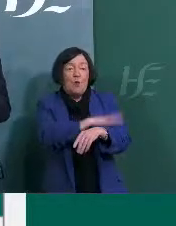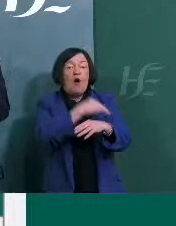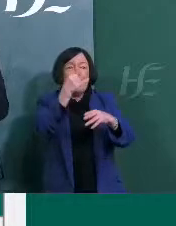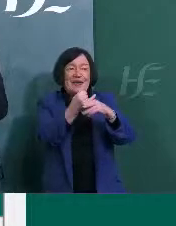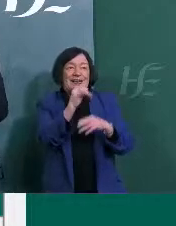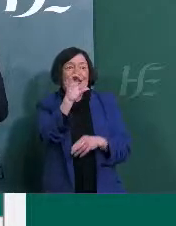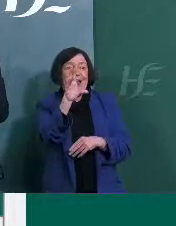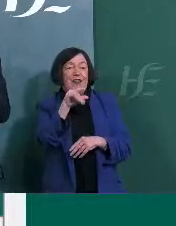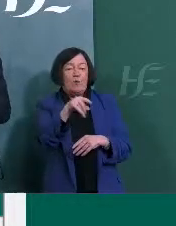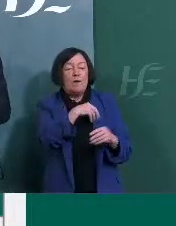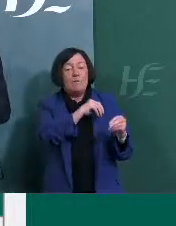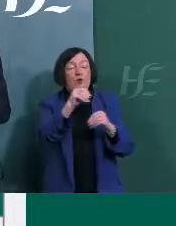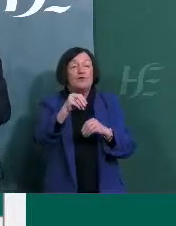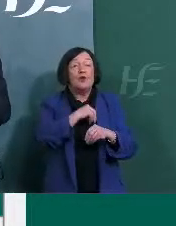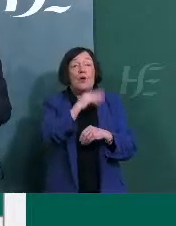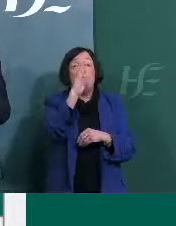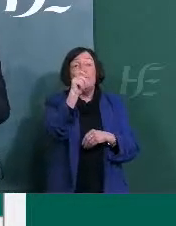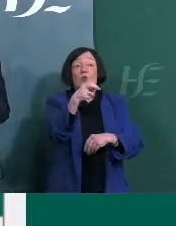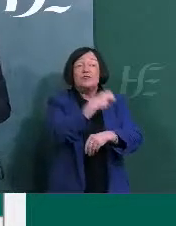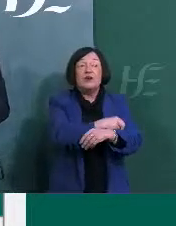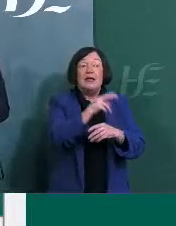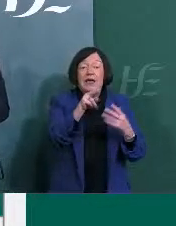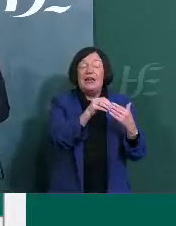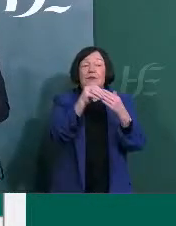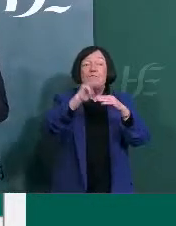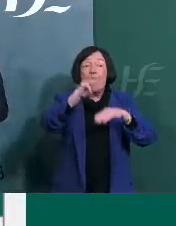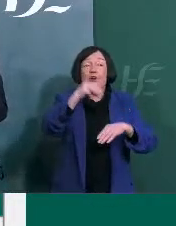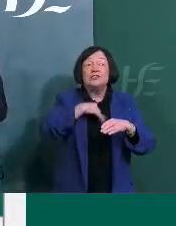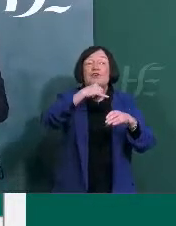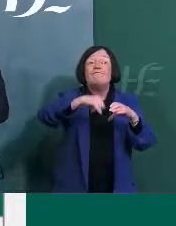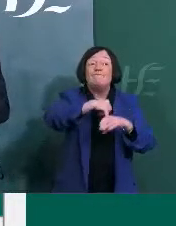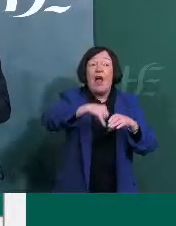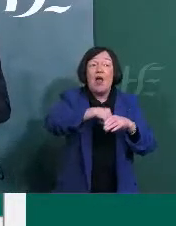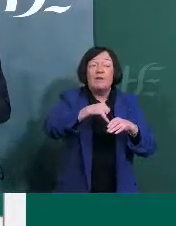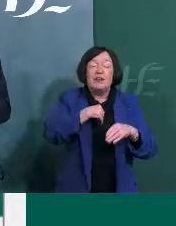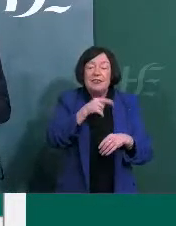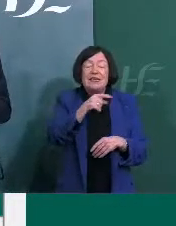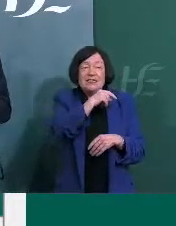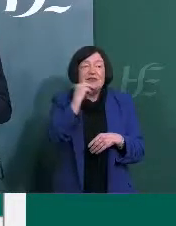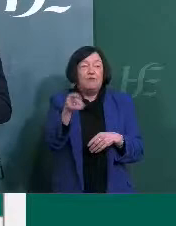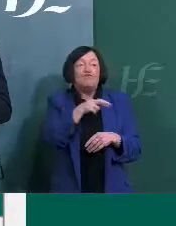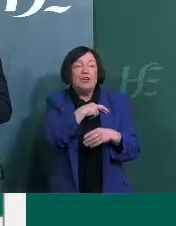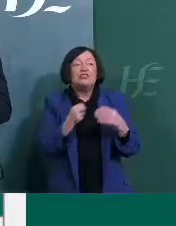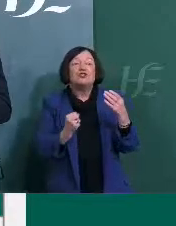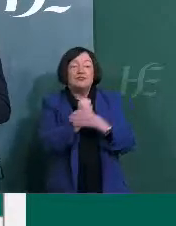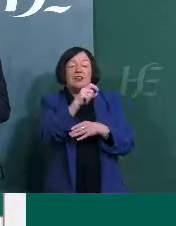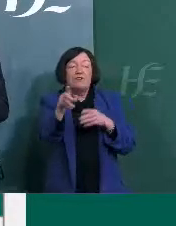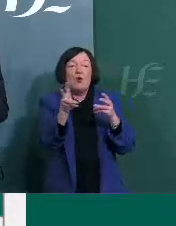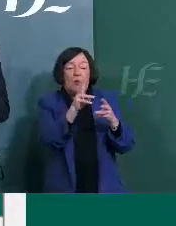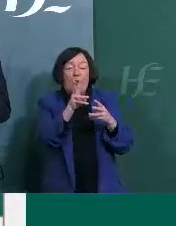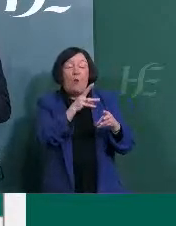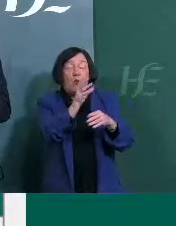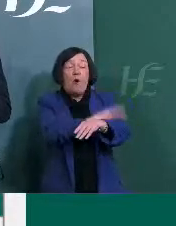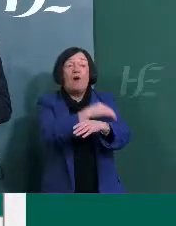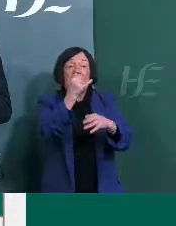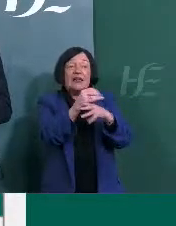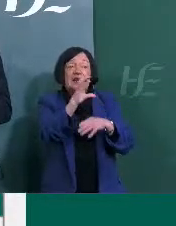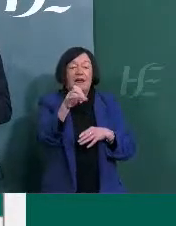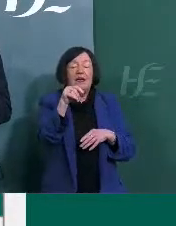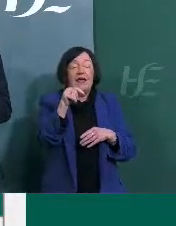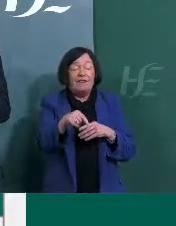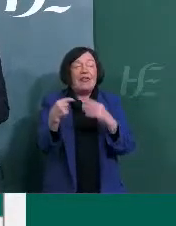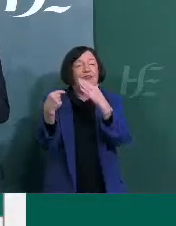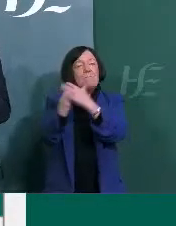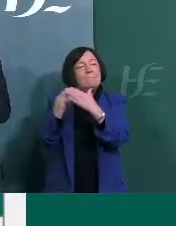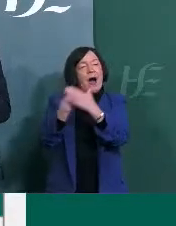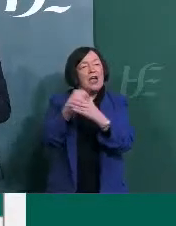clinics. As we move into the boosters now, we'll lean more into the pharmacies. But we have, as I say, had real success with those walk-in clinics. And lastly, the migrant